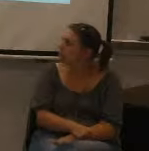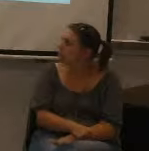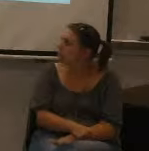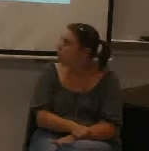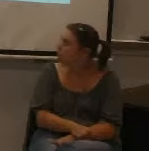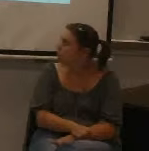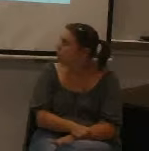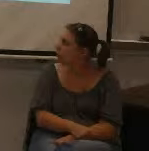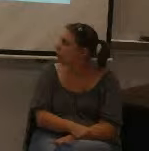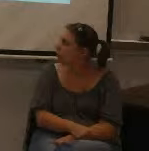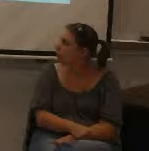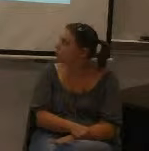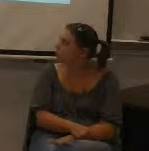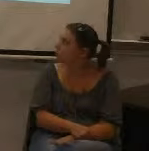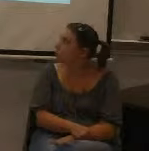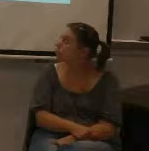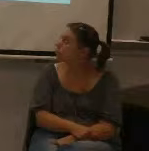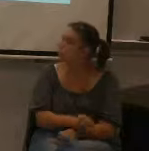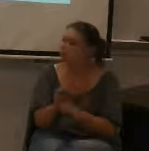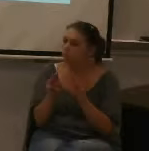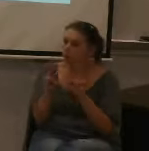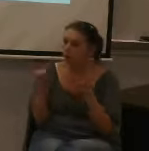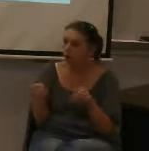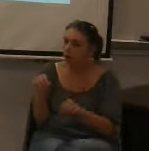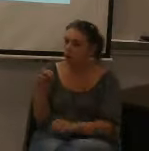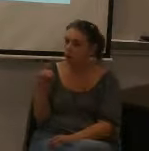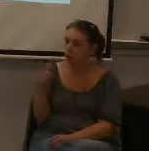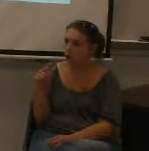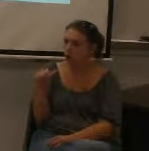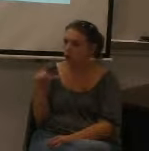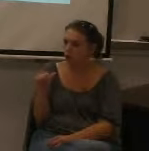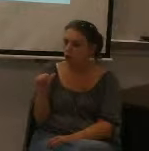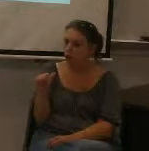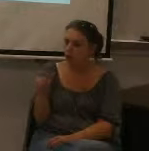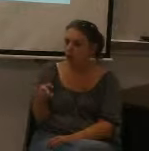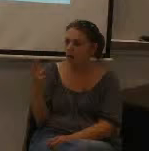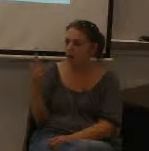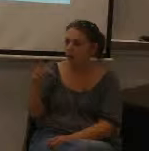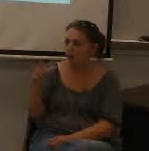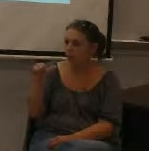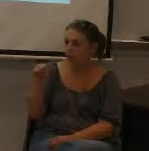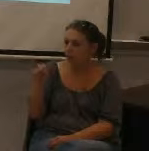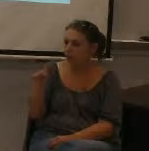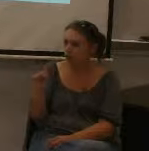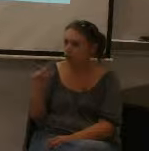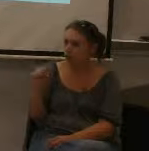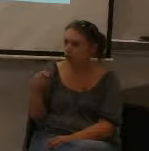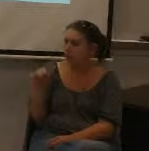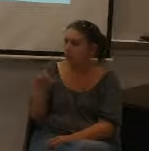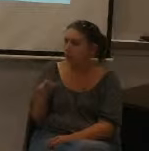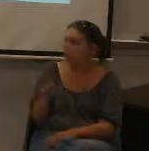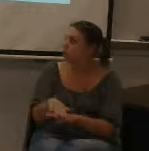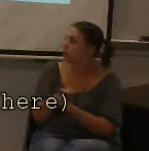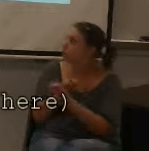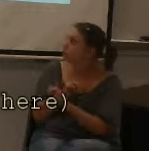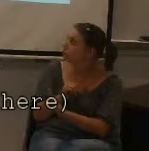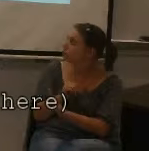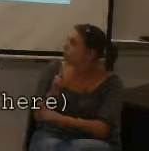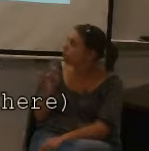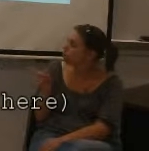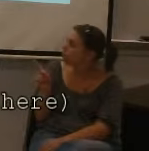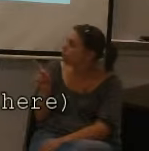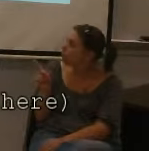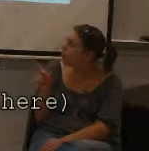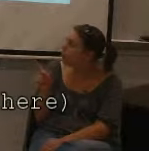So this is a map of the Ogallala aquifer, High Plains aquifer, and the one that's on the left is just the thickness,